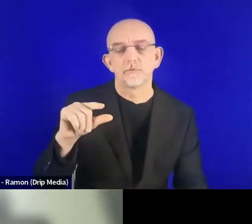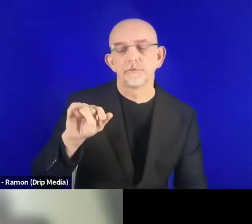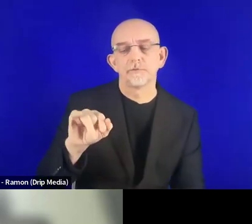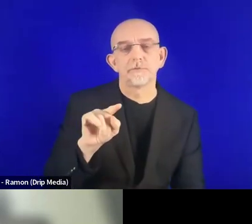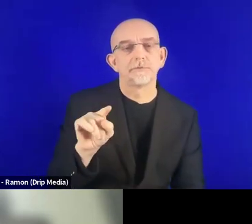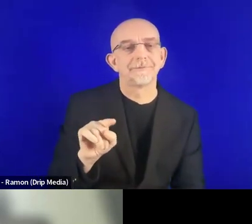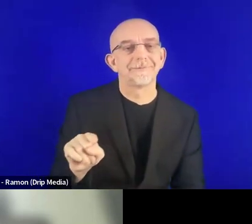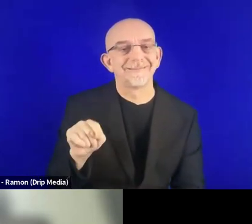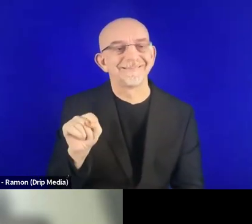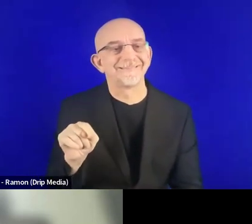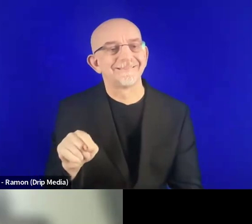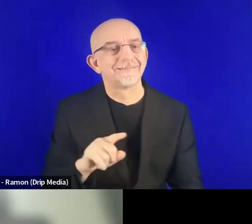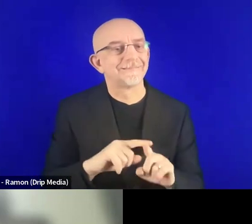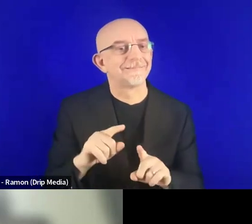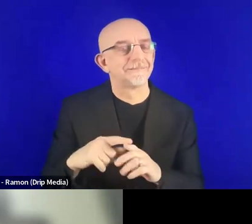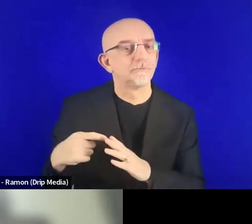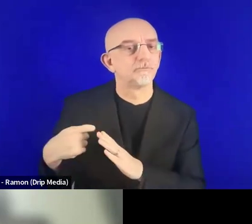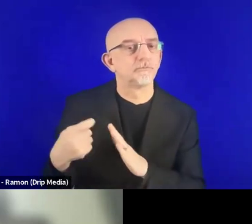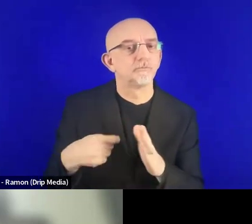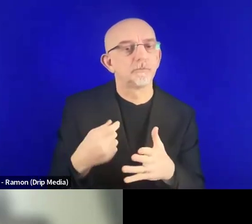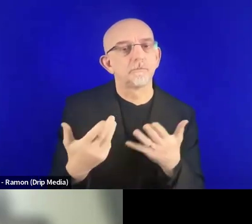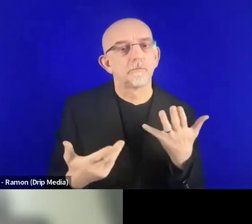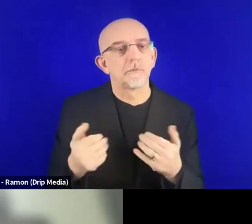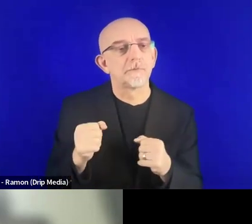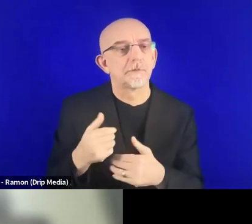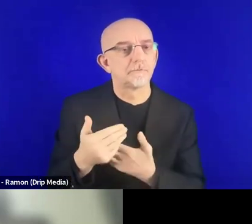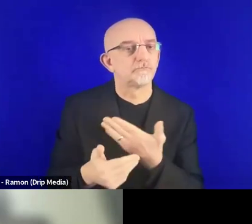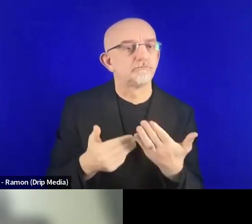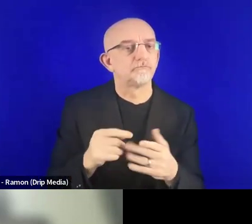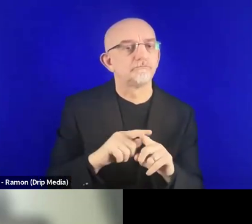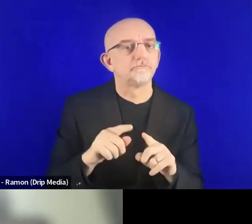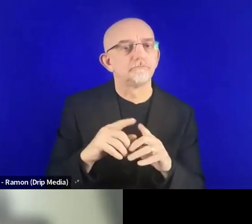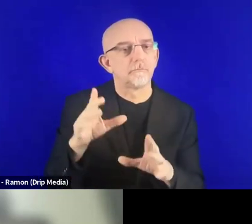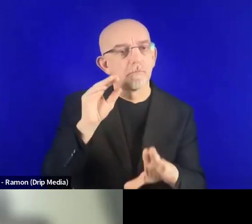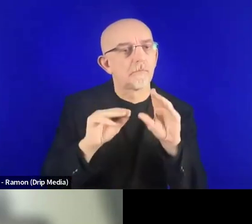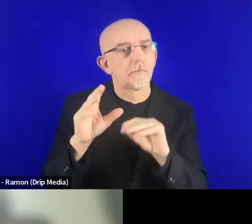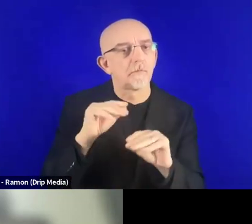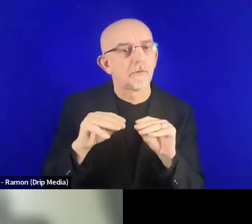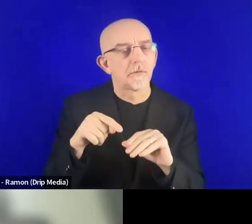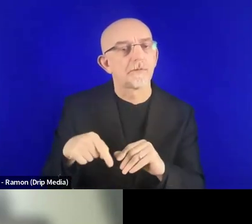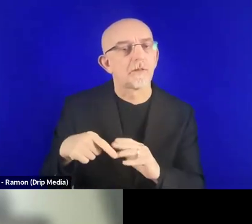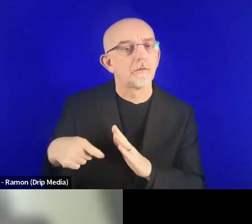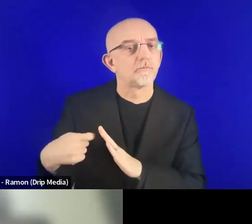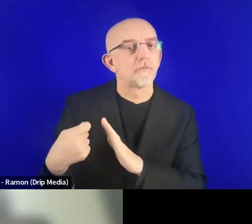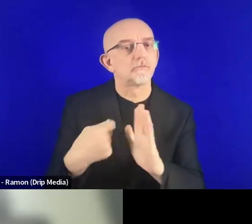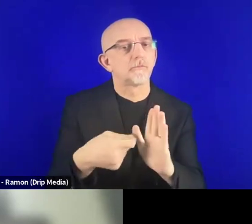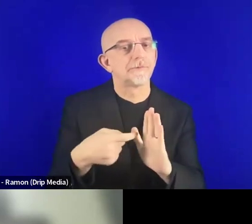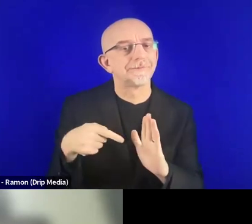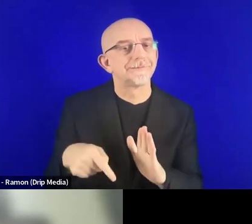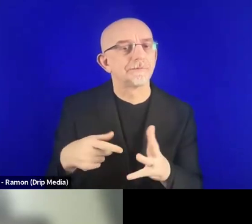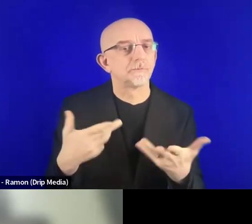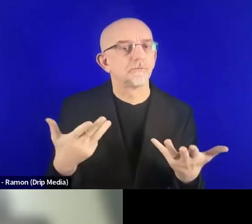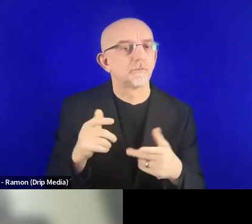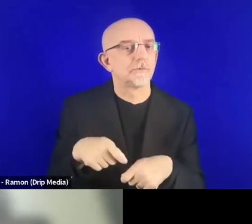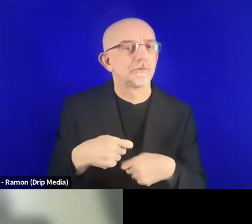climate resilience. Here, what we did was really take the concept of public works and see how we can strengthen its